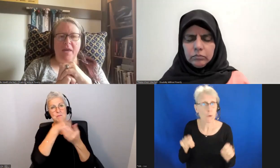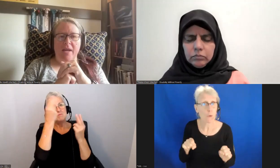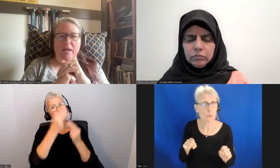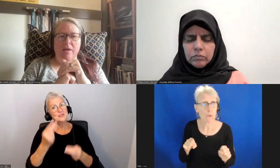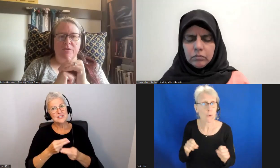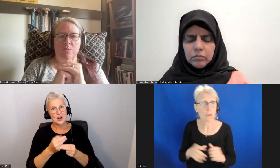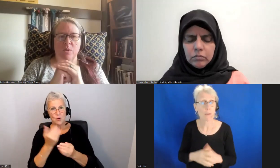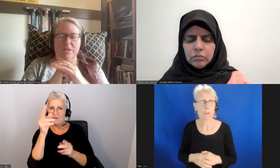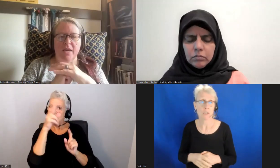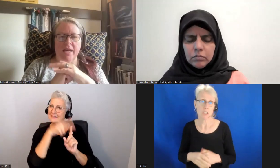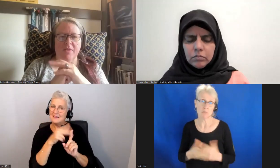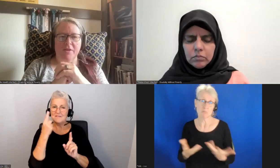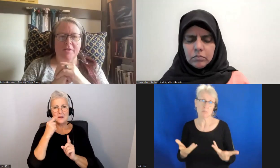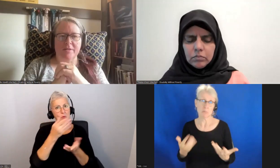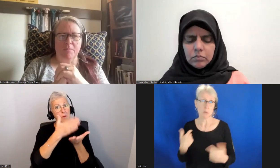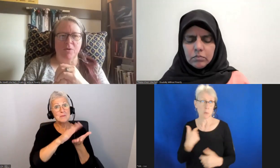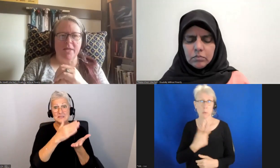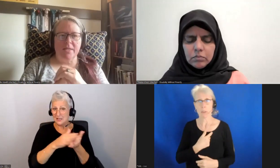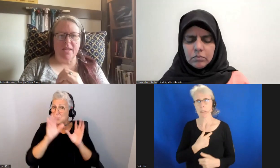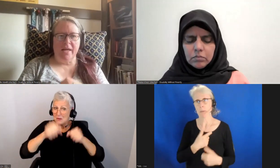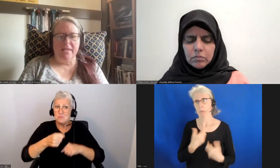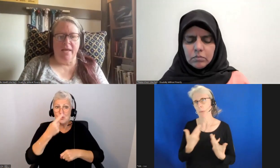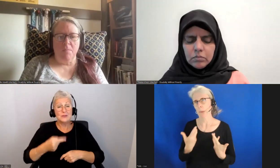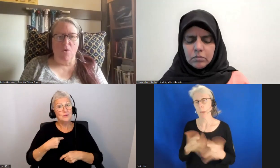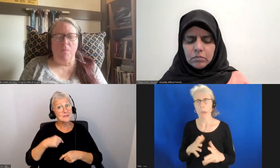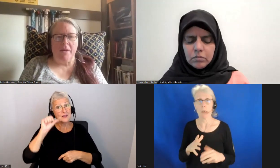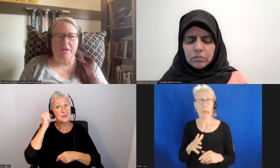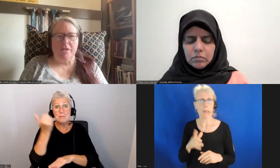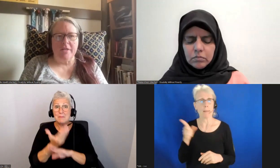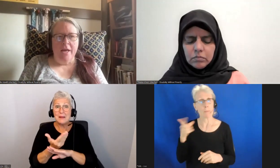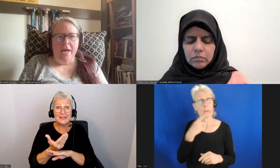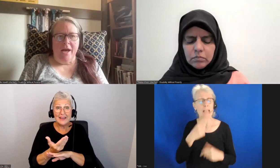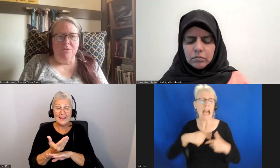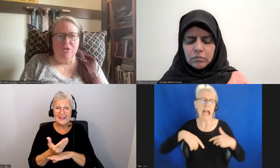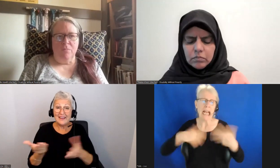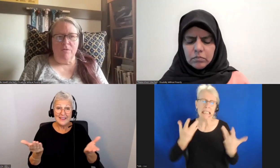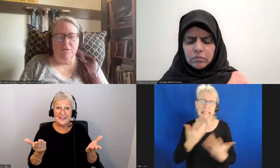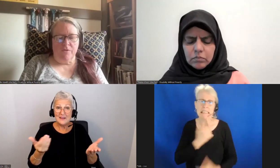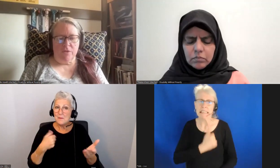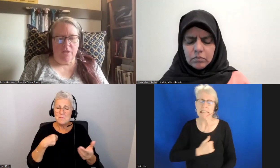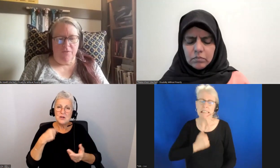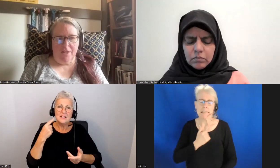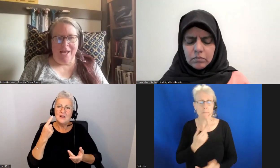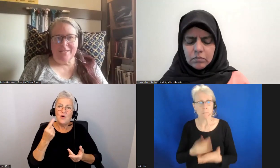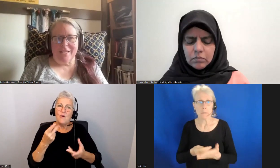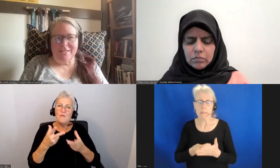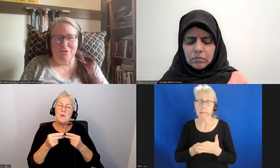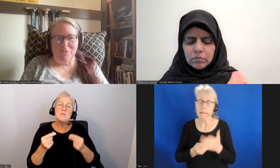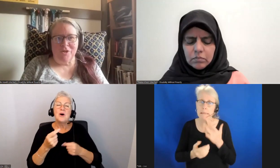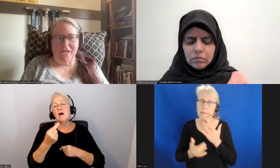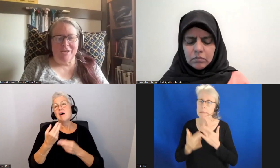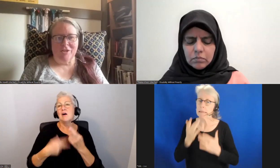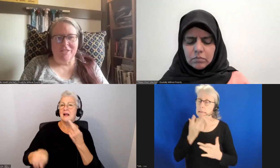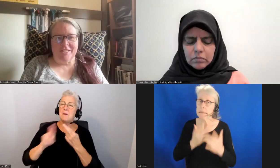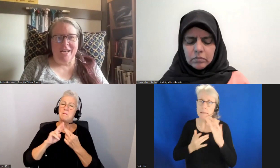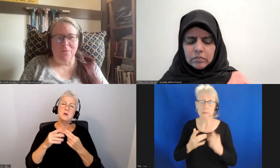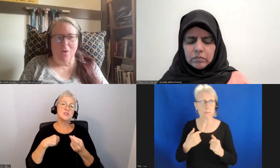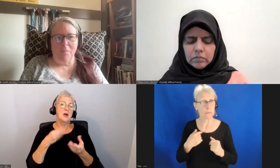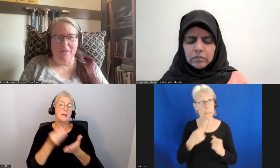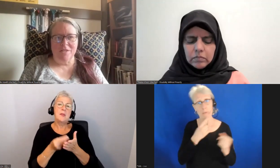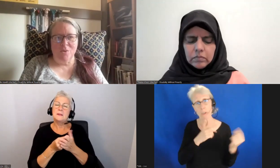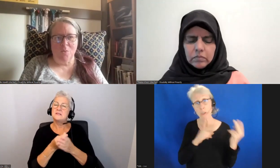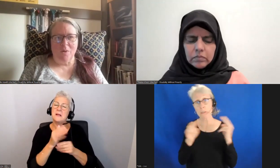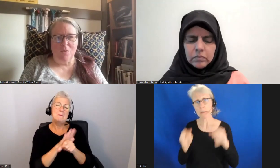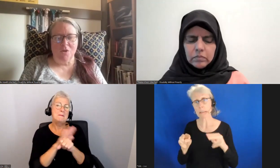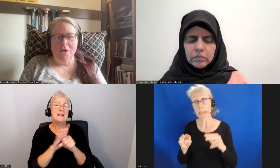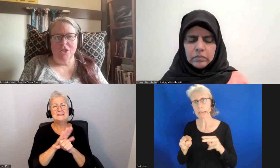I don't think any of us want to hear that the money is tight anymore, because I'm sure most of us, given an access to the budget, could decide